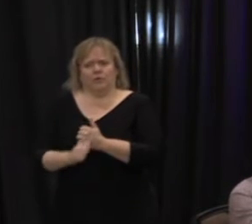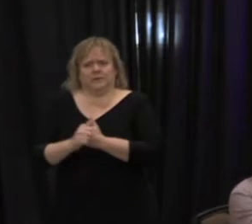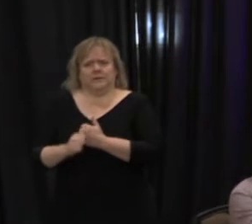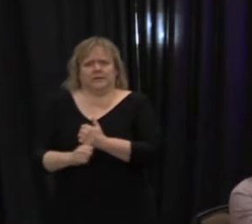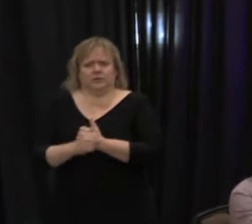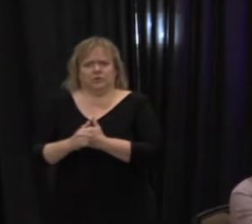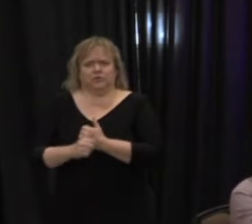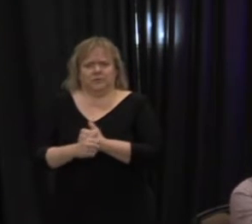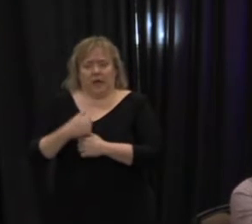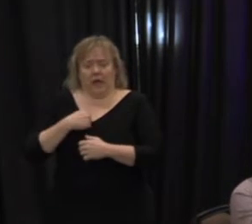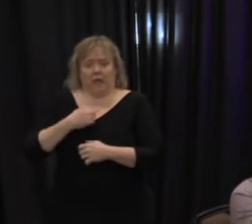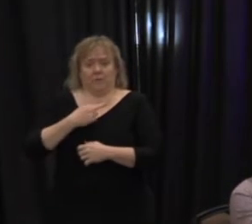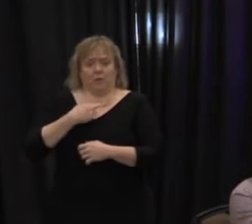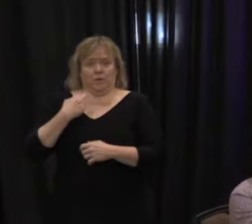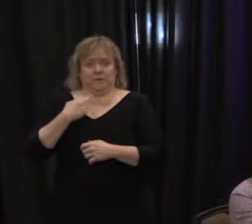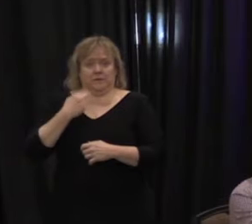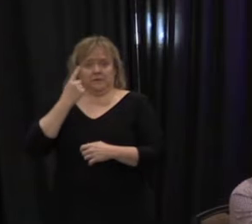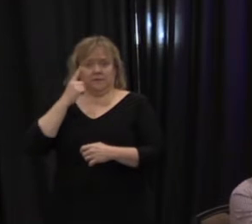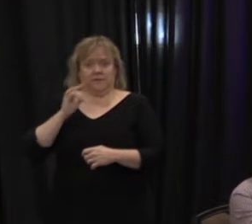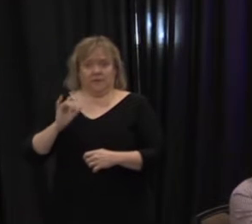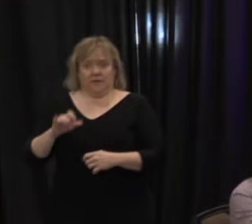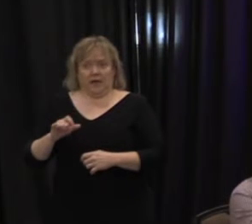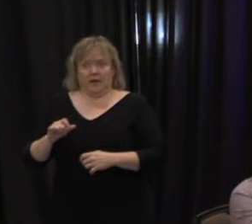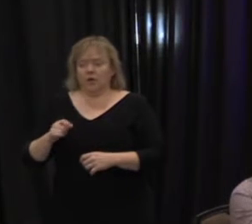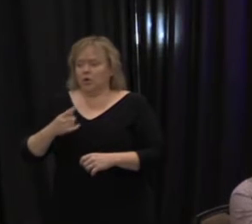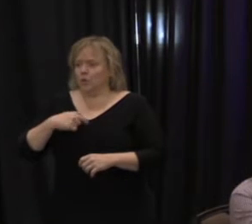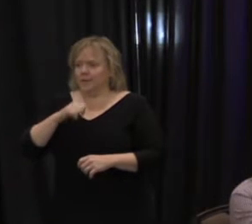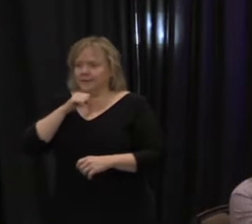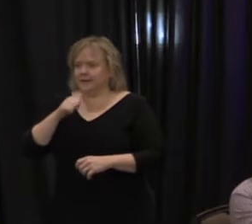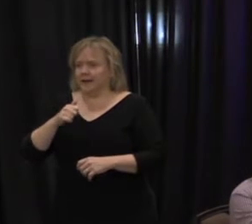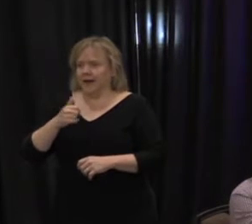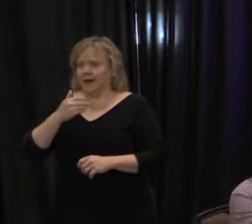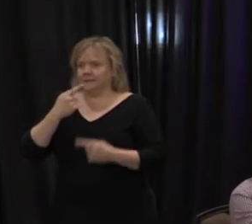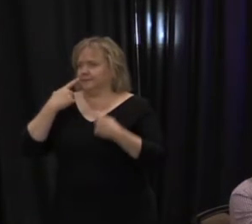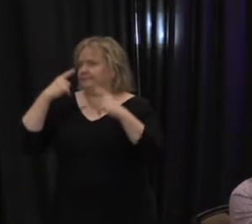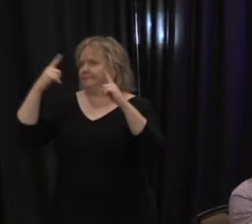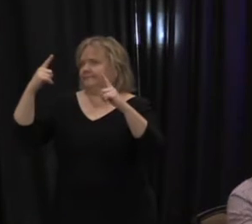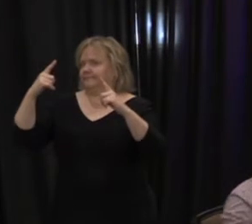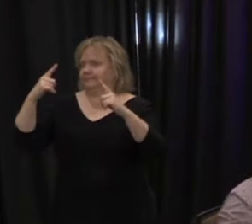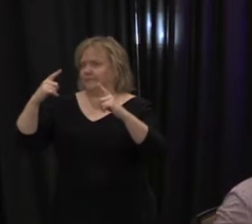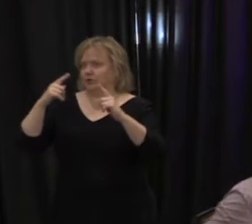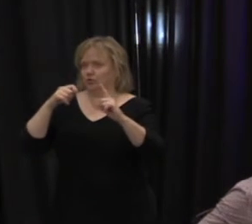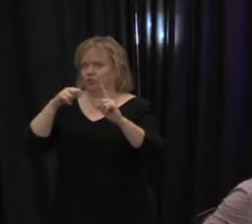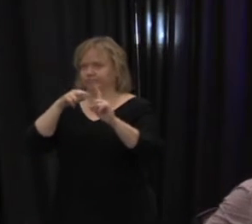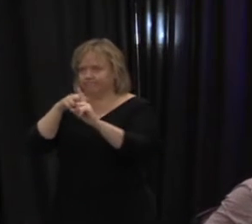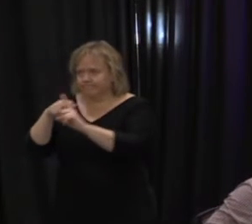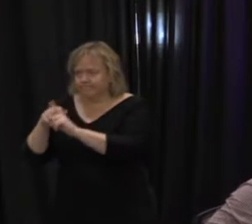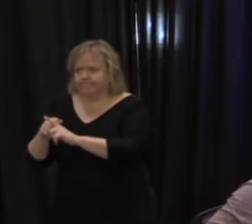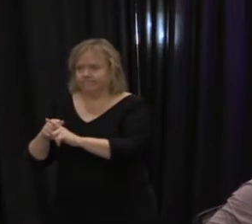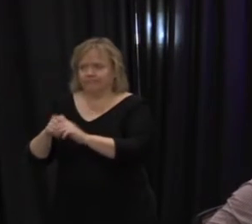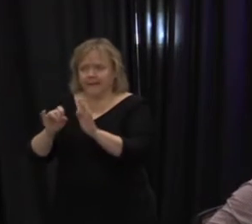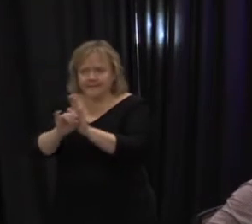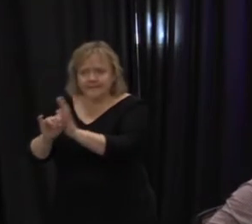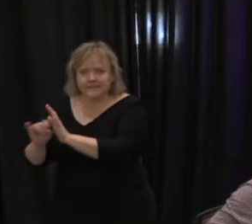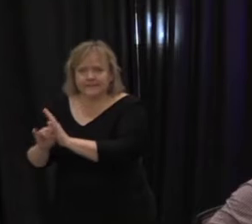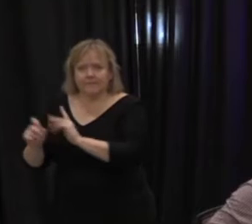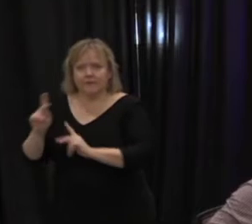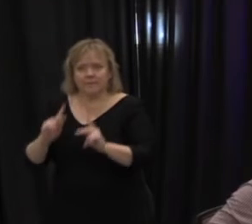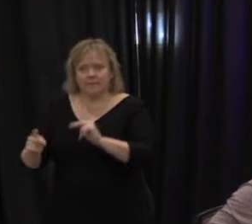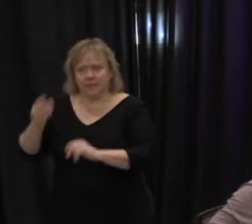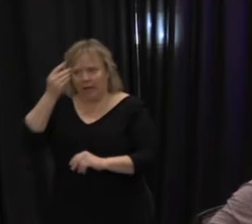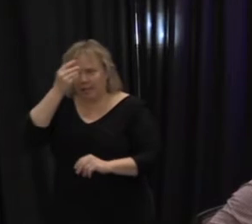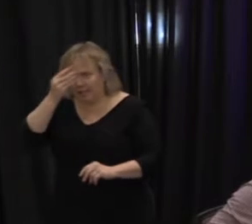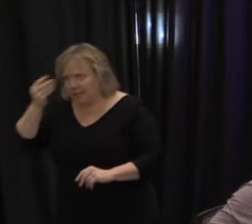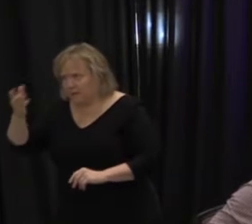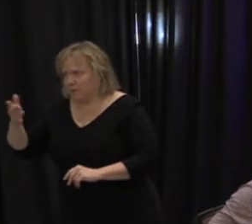really essential. And we did not do a very good job of identifying people and informing people to stand